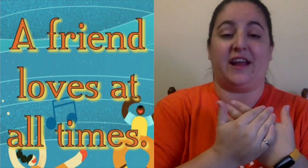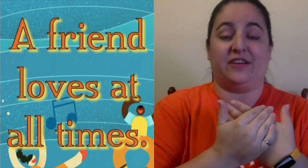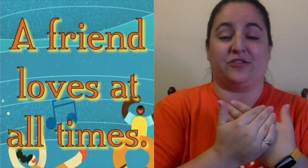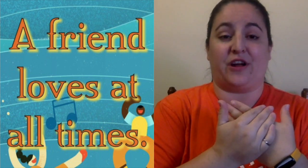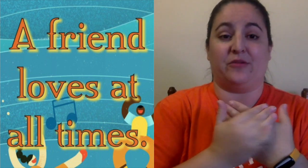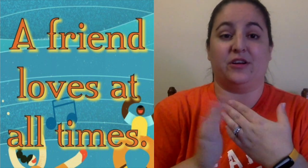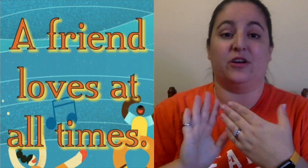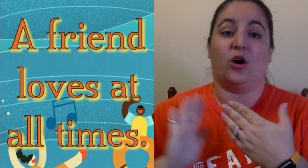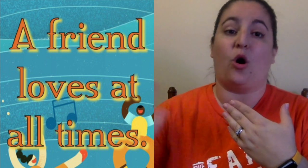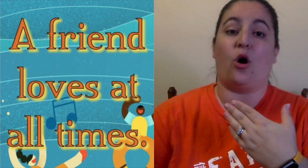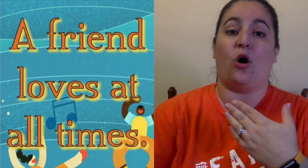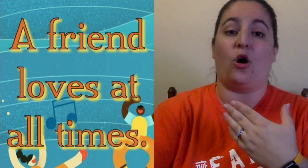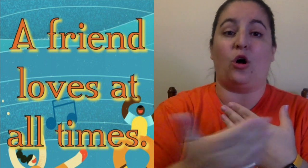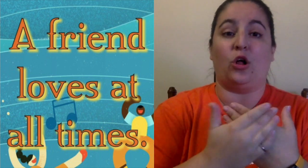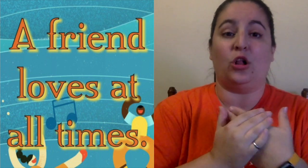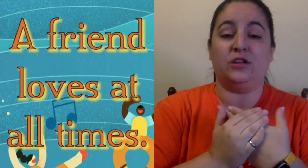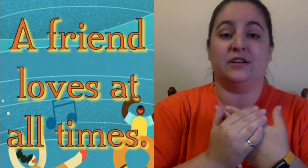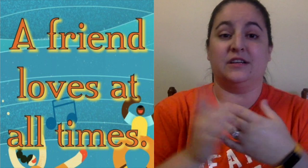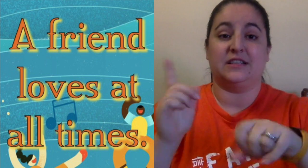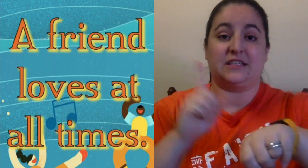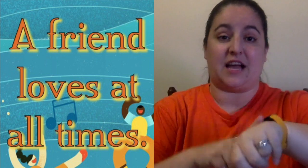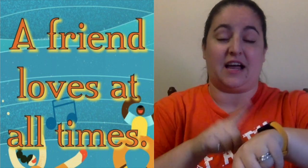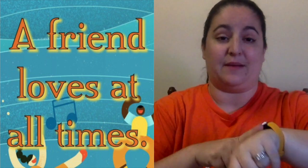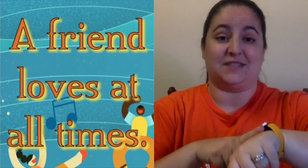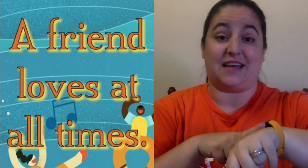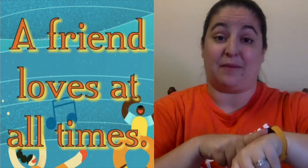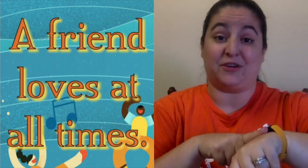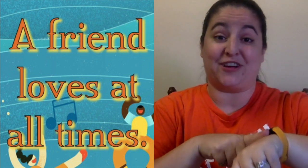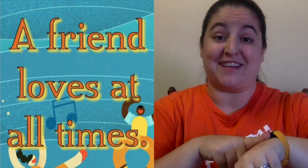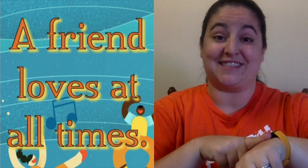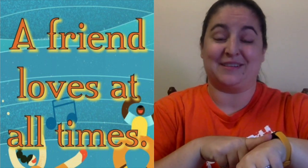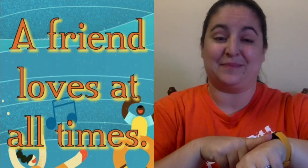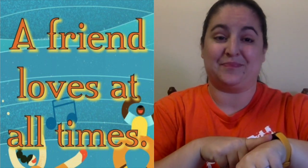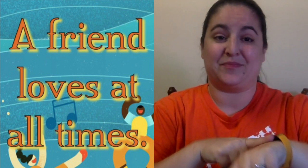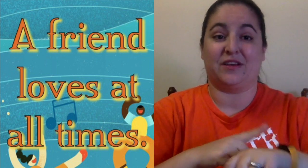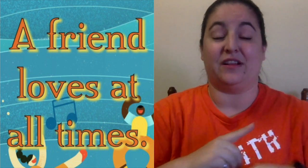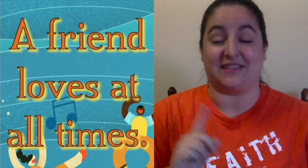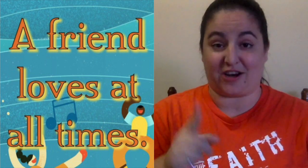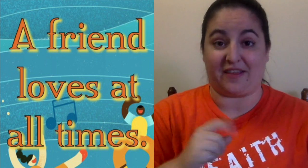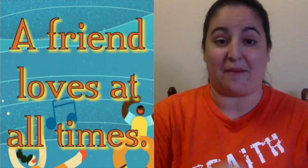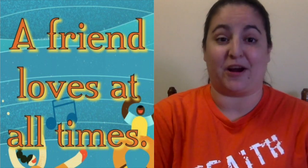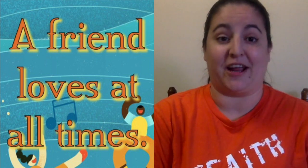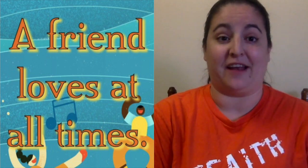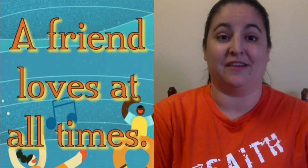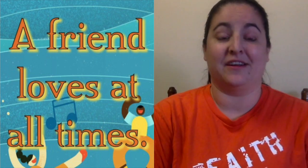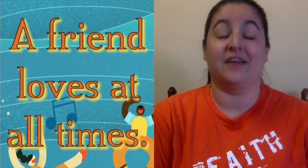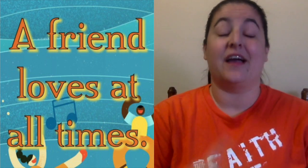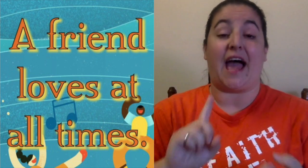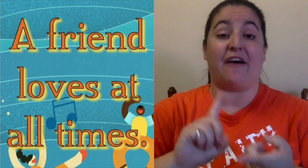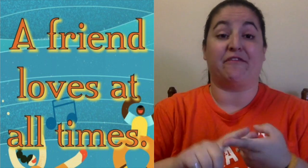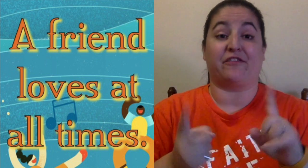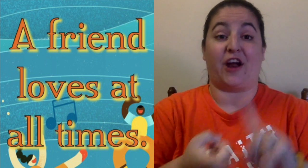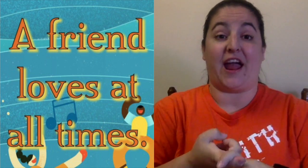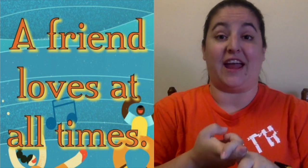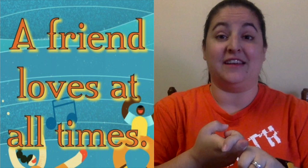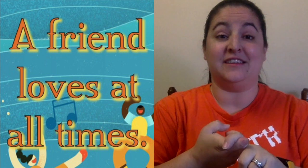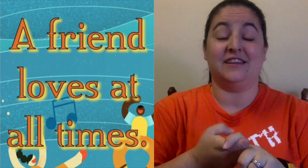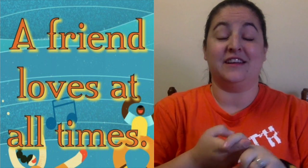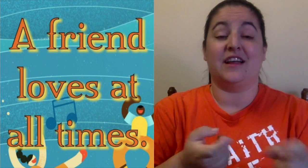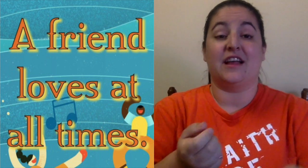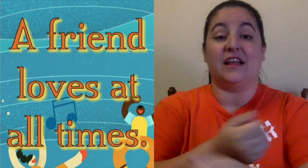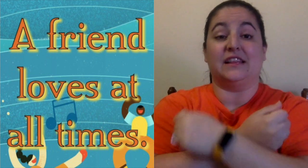friend, so you're going to make your finger hooks and tap them. A friend loves at all, so